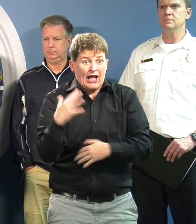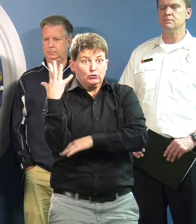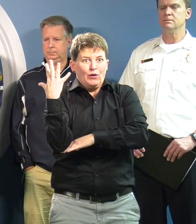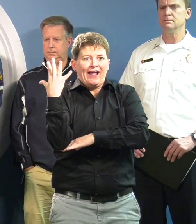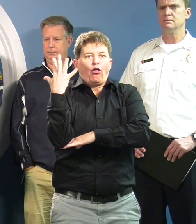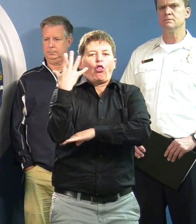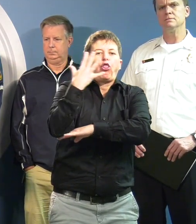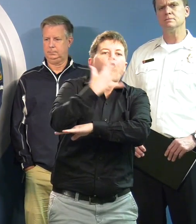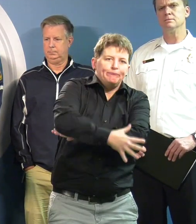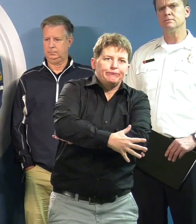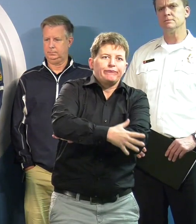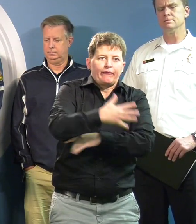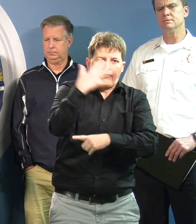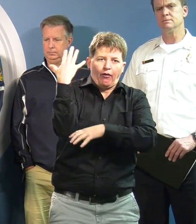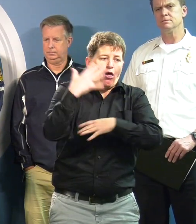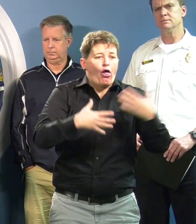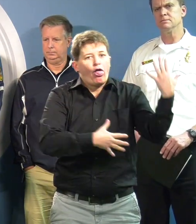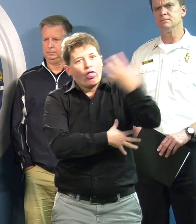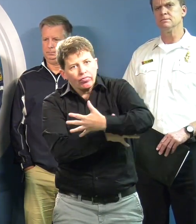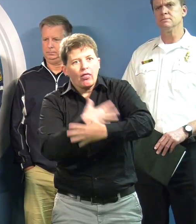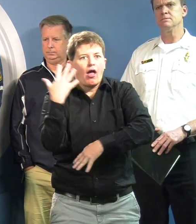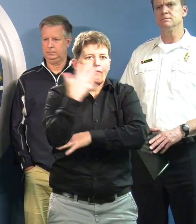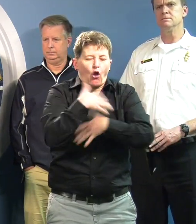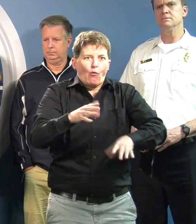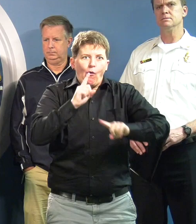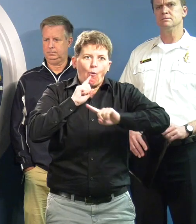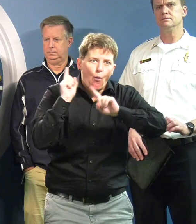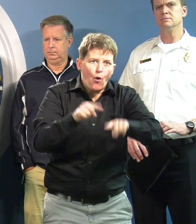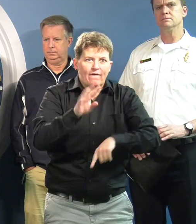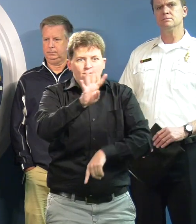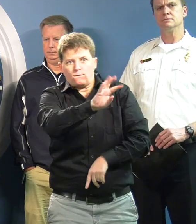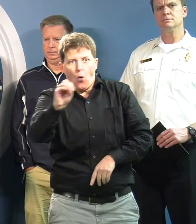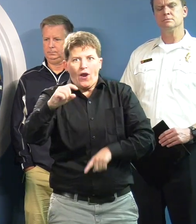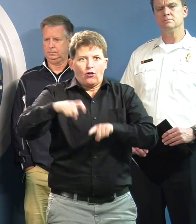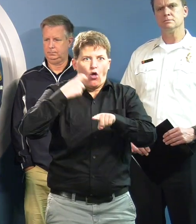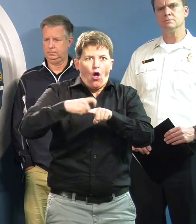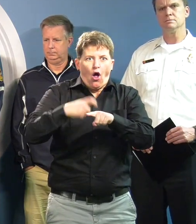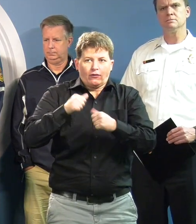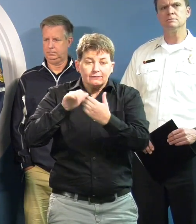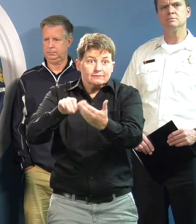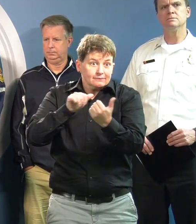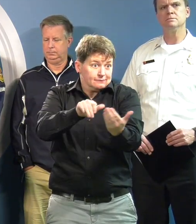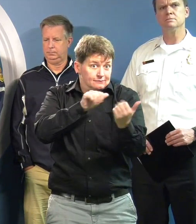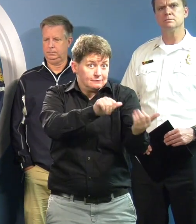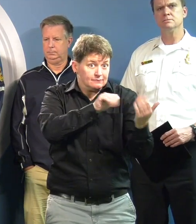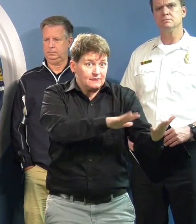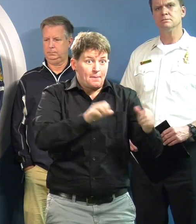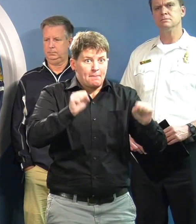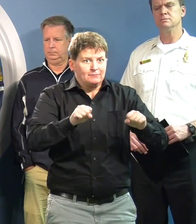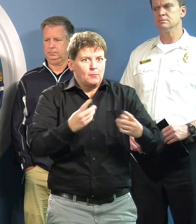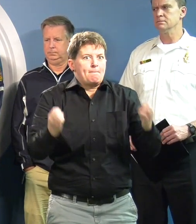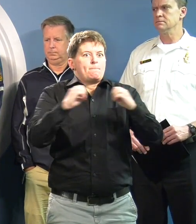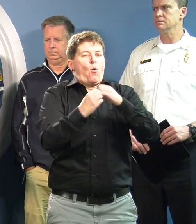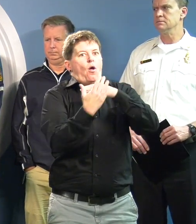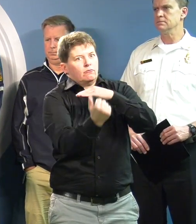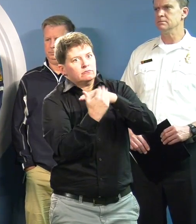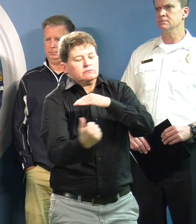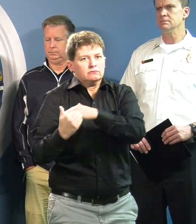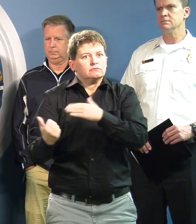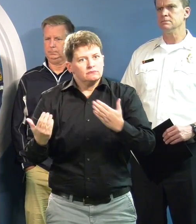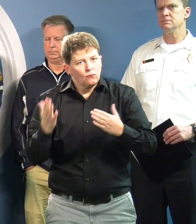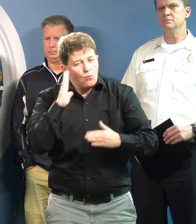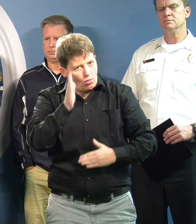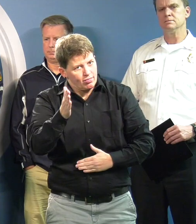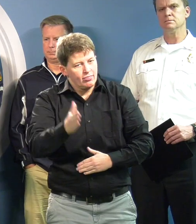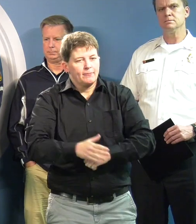than 40 calls, and it's very possible there's more to come. Because we want to be proactive, not reactive,